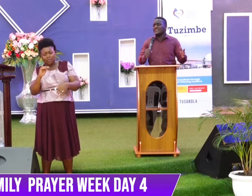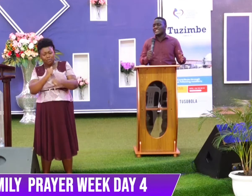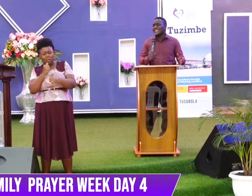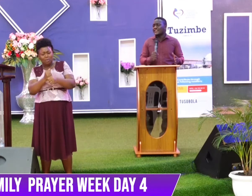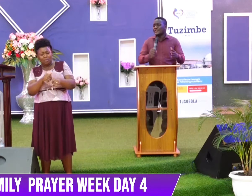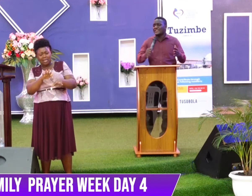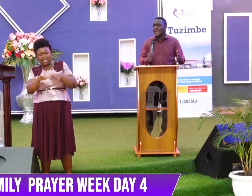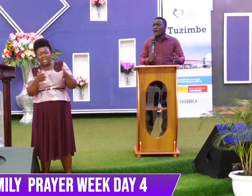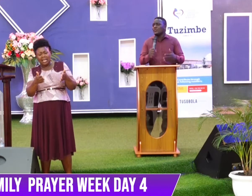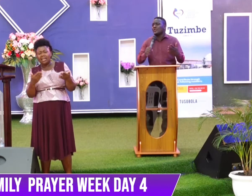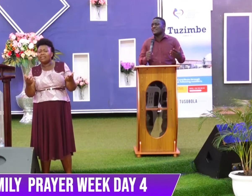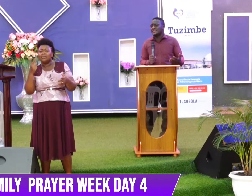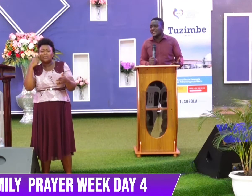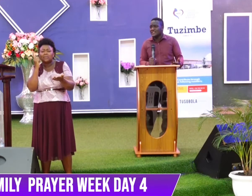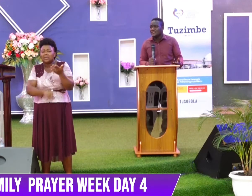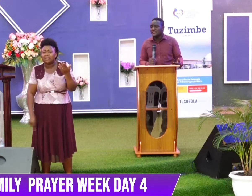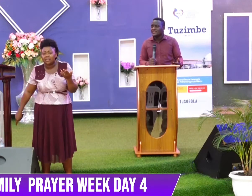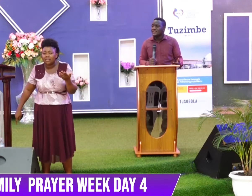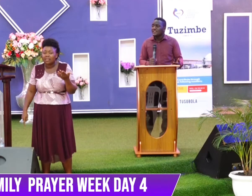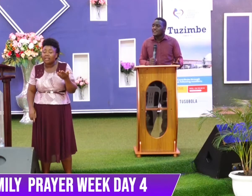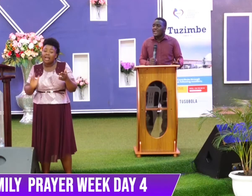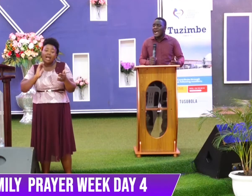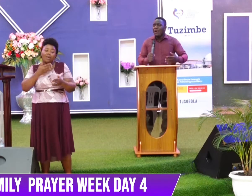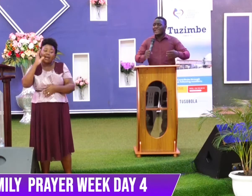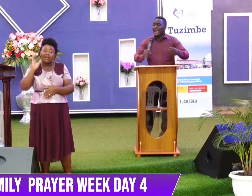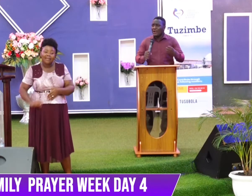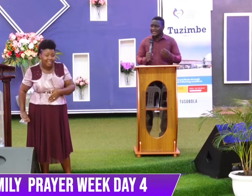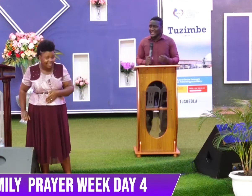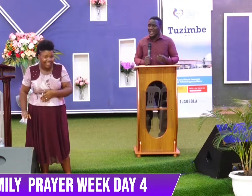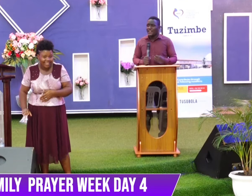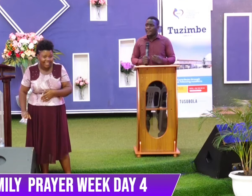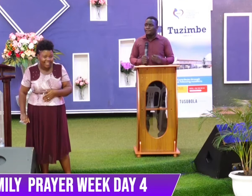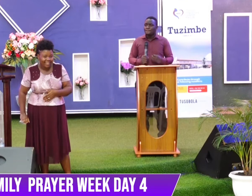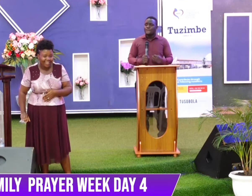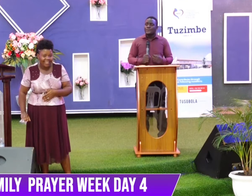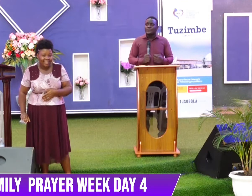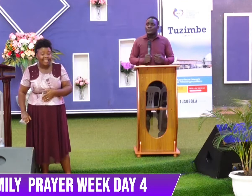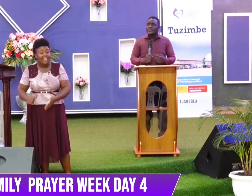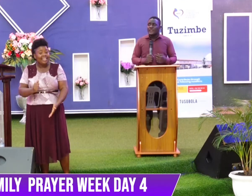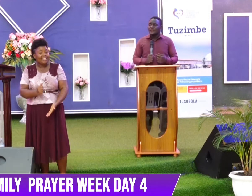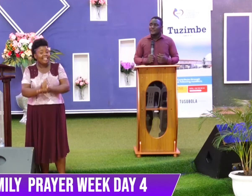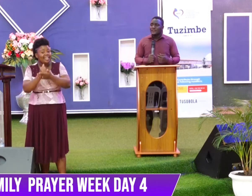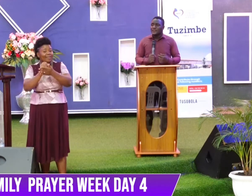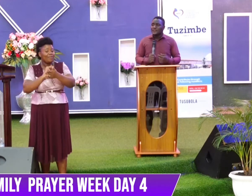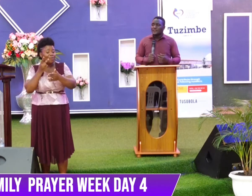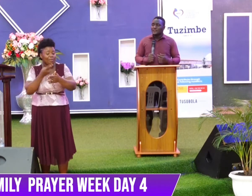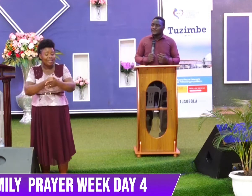You cannot tell Jesus, I saw the thigh. What would you have seen? Our character